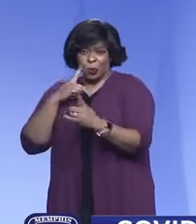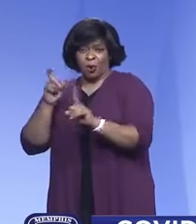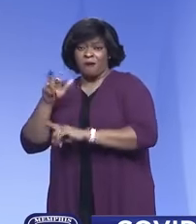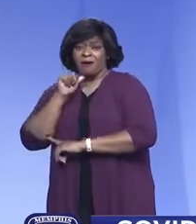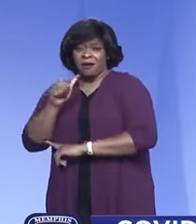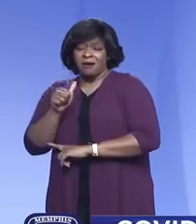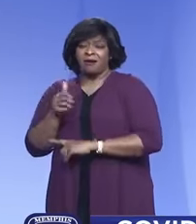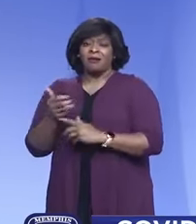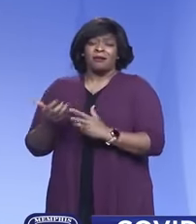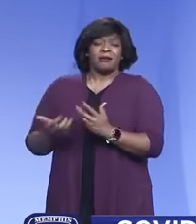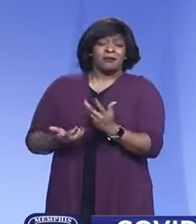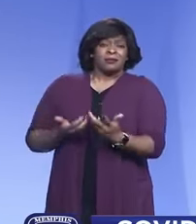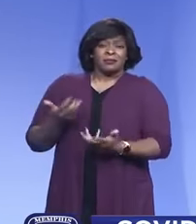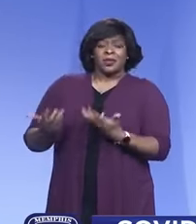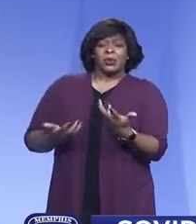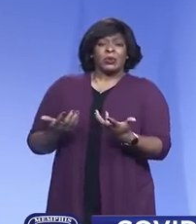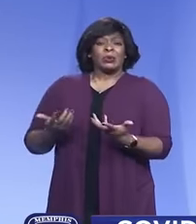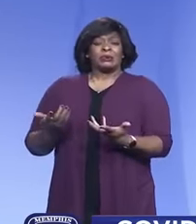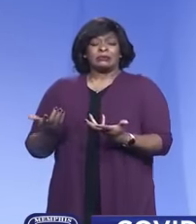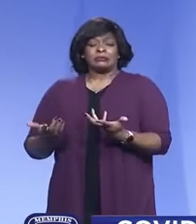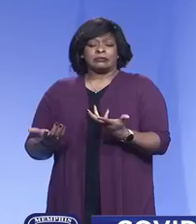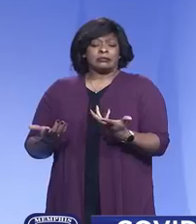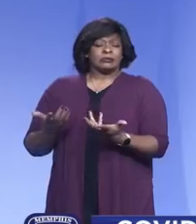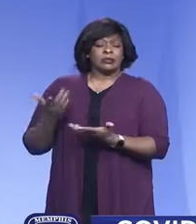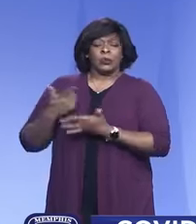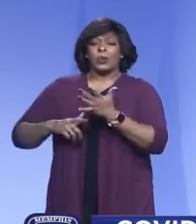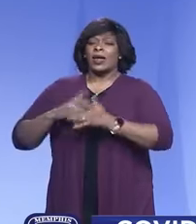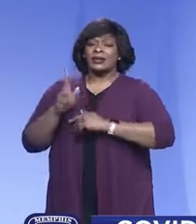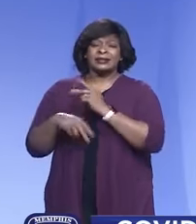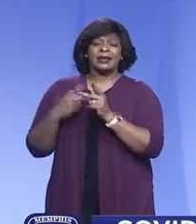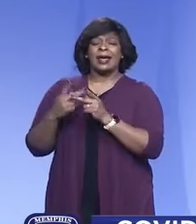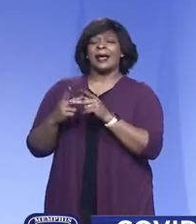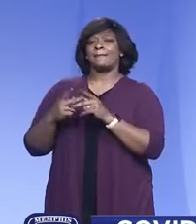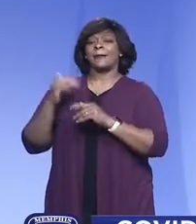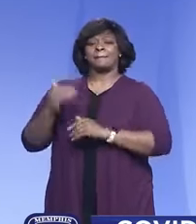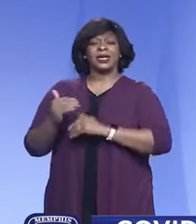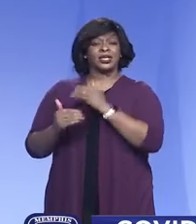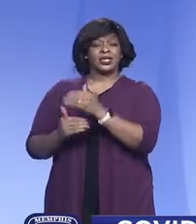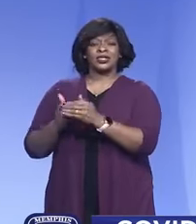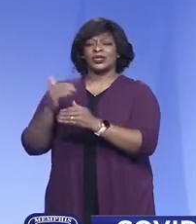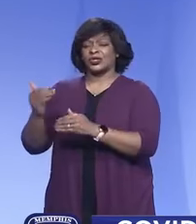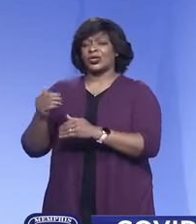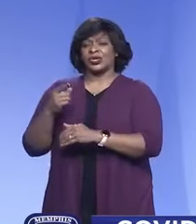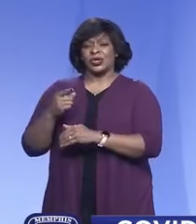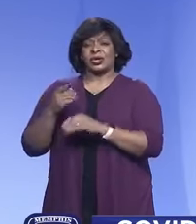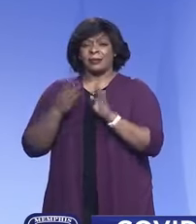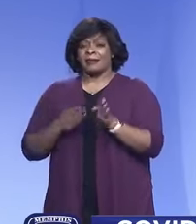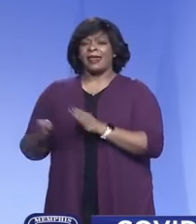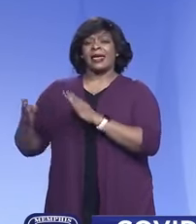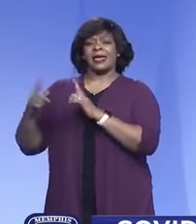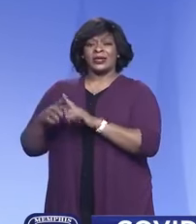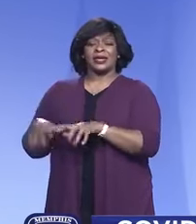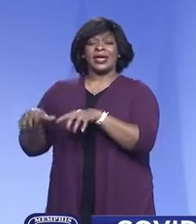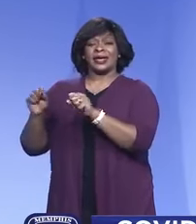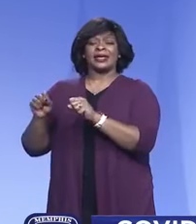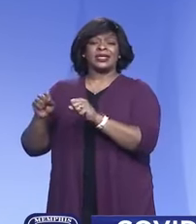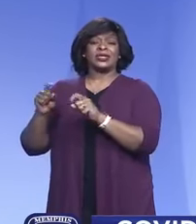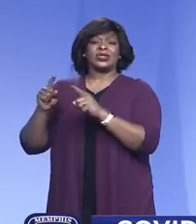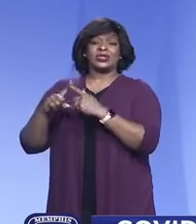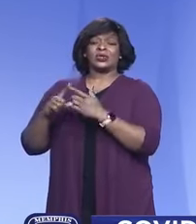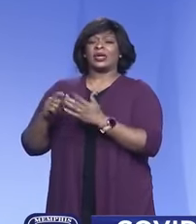and where, what type of measures are you guys looking at to